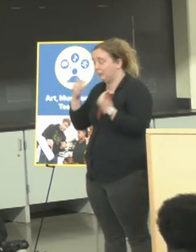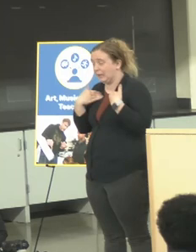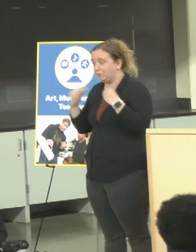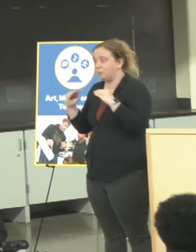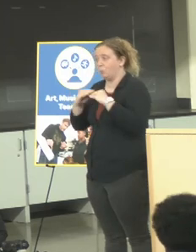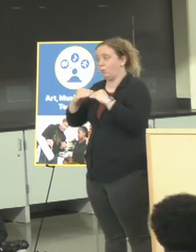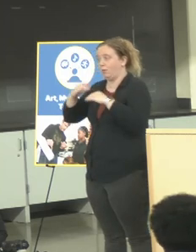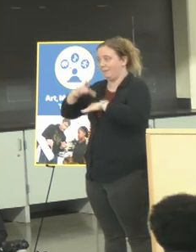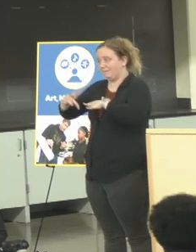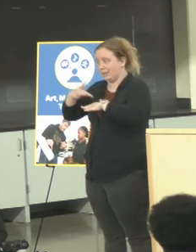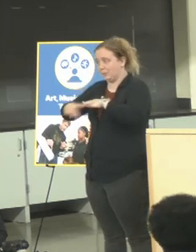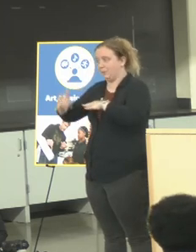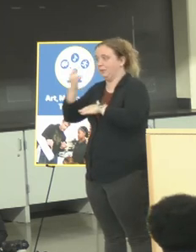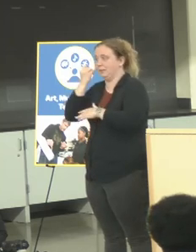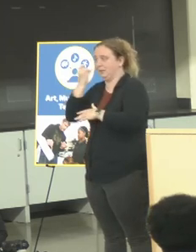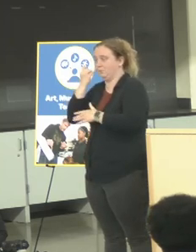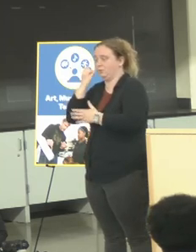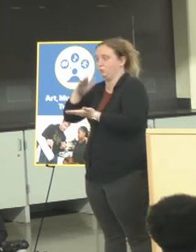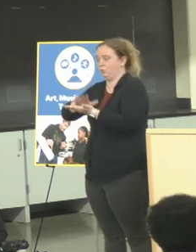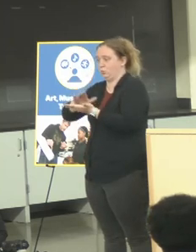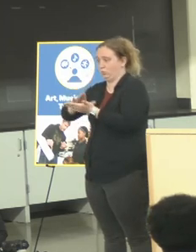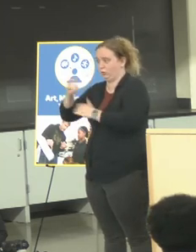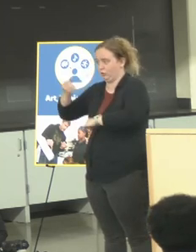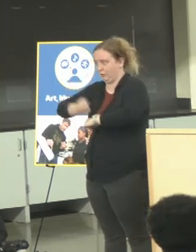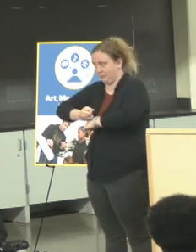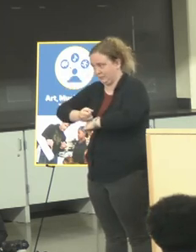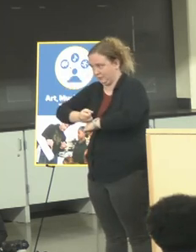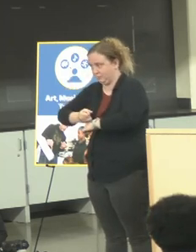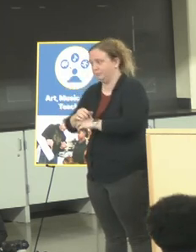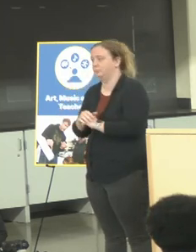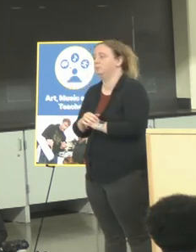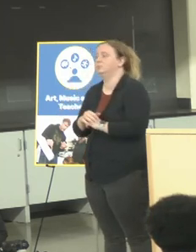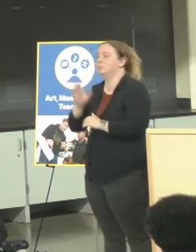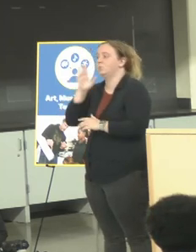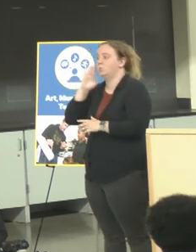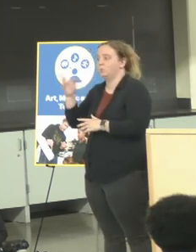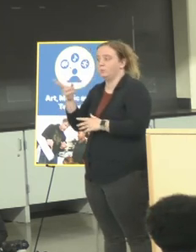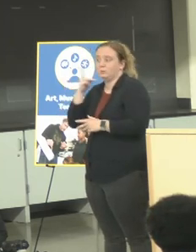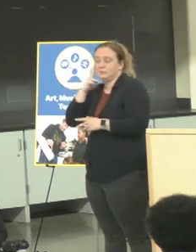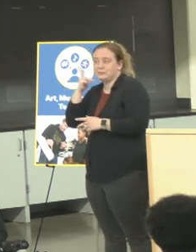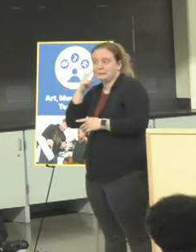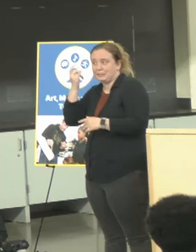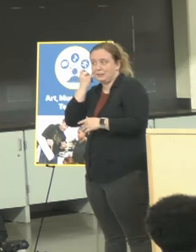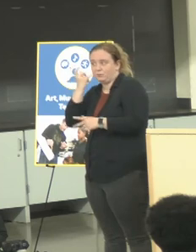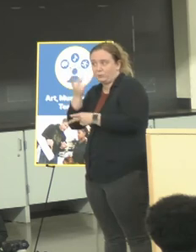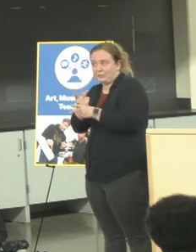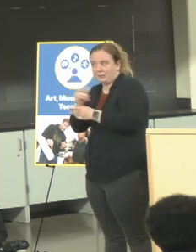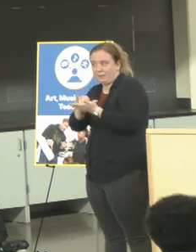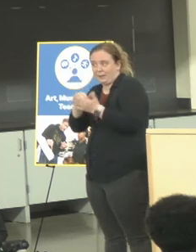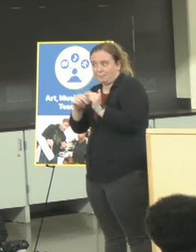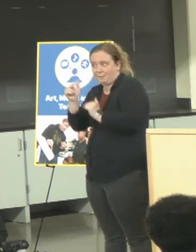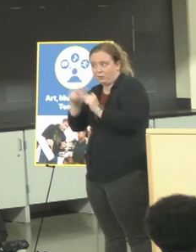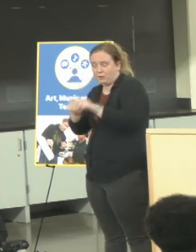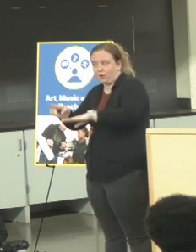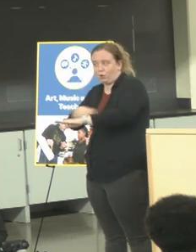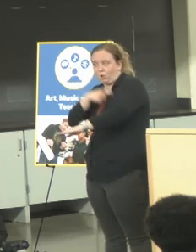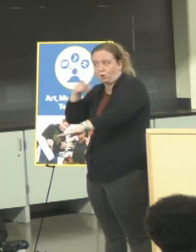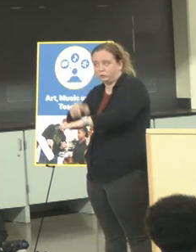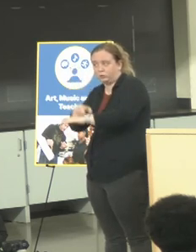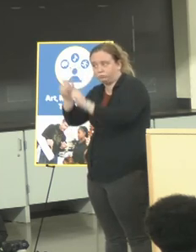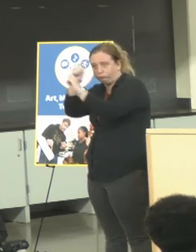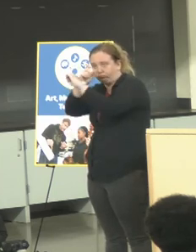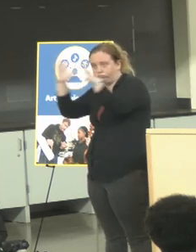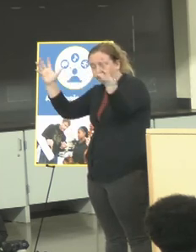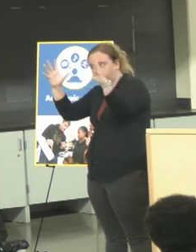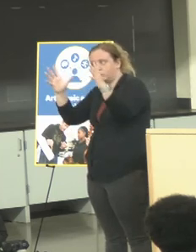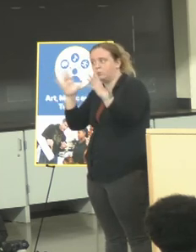assess each site and see, you know, long-term, do we need to keep it in our inventory? What kinds of programs could exist at the building? Could there be